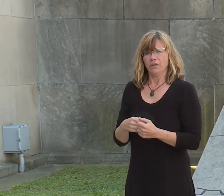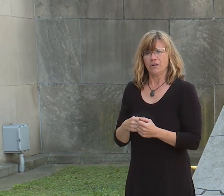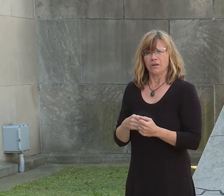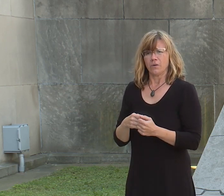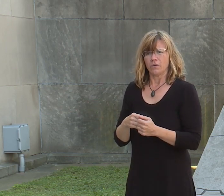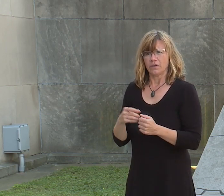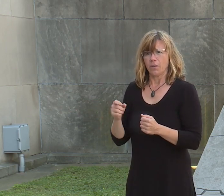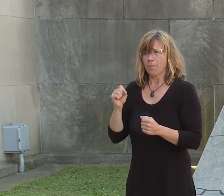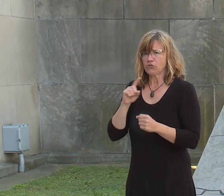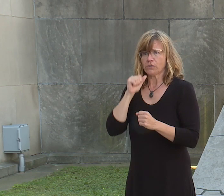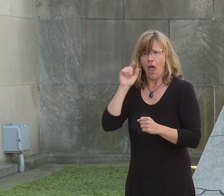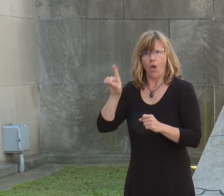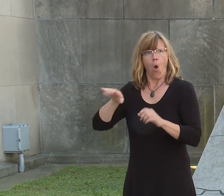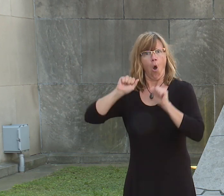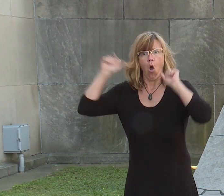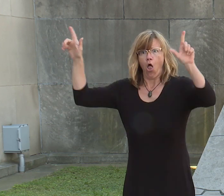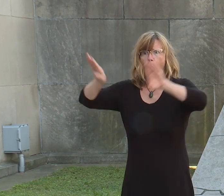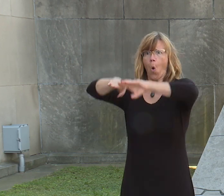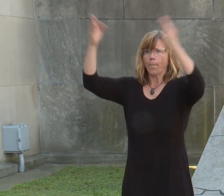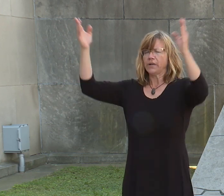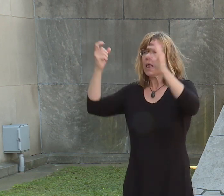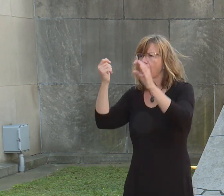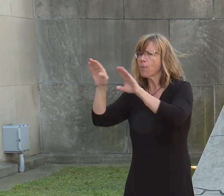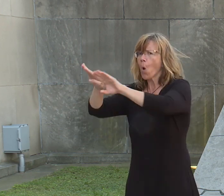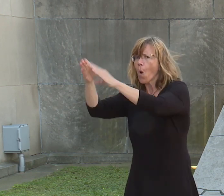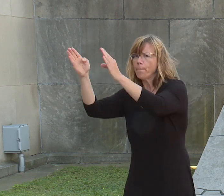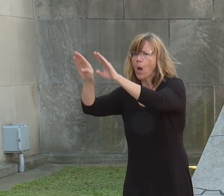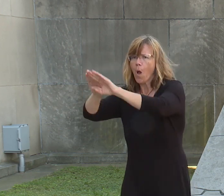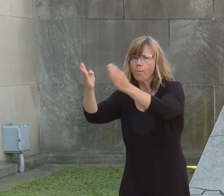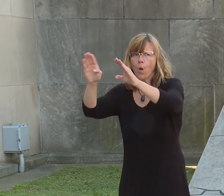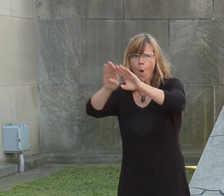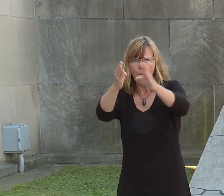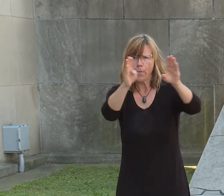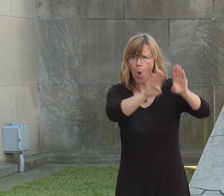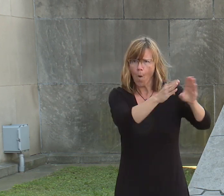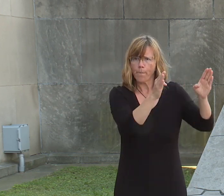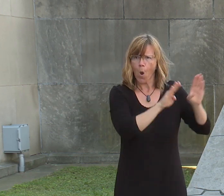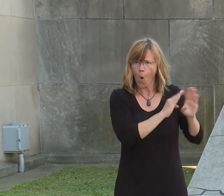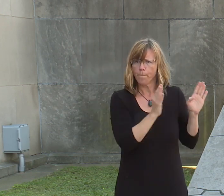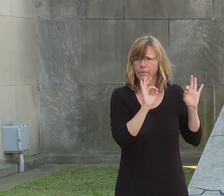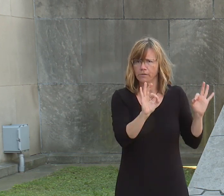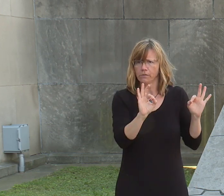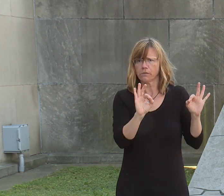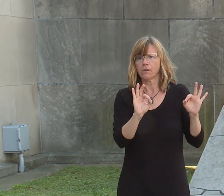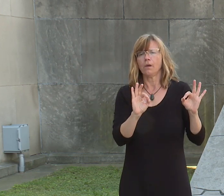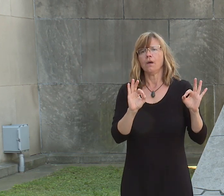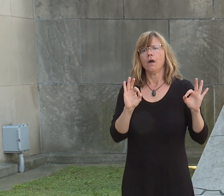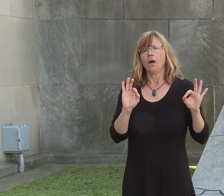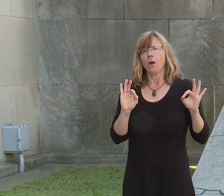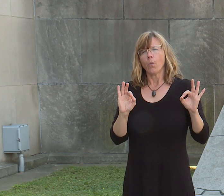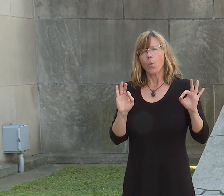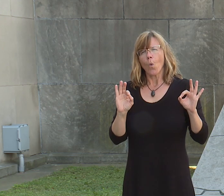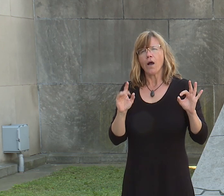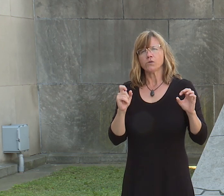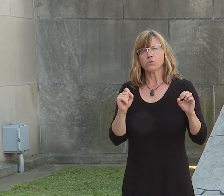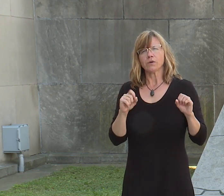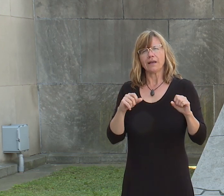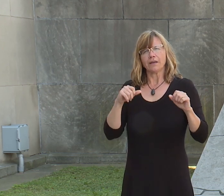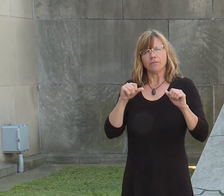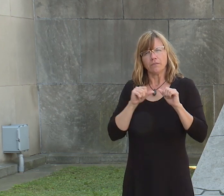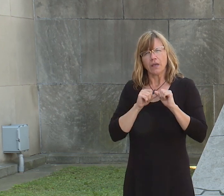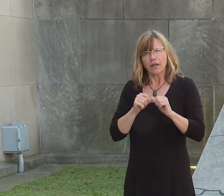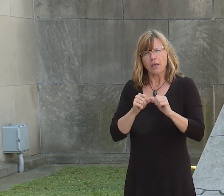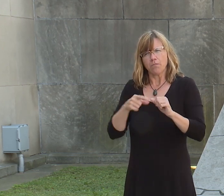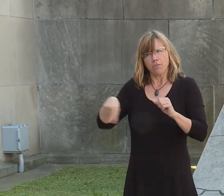up as we have, we're at 100% capacity, but that we do it in the way that keeps people healthy